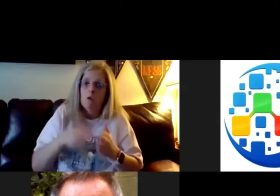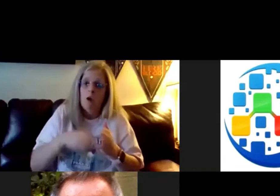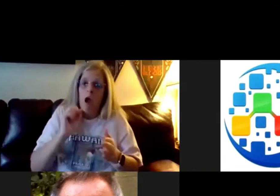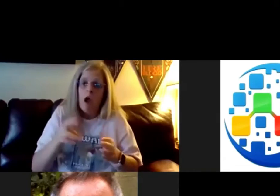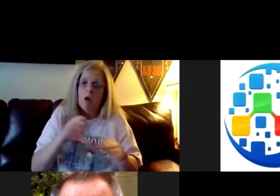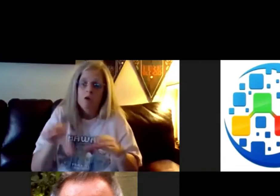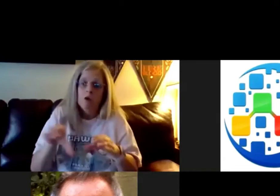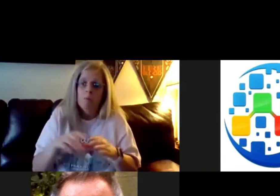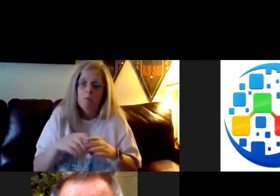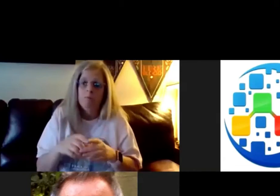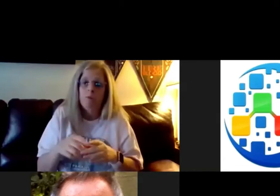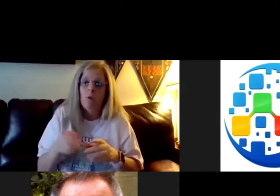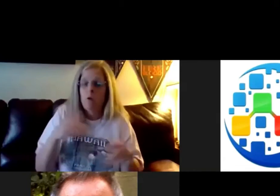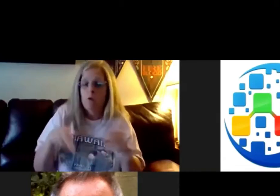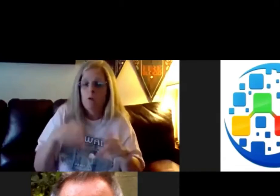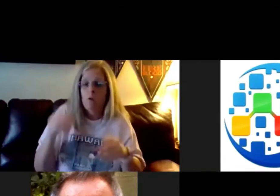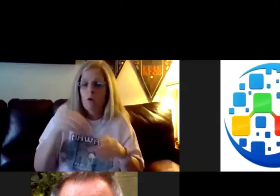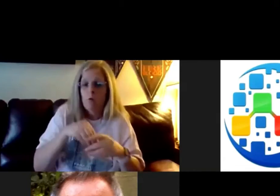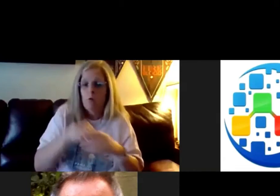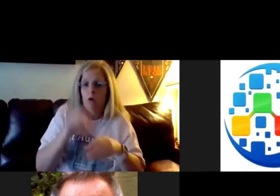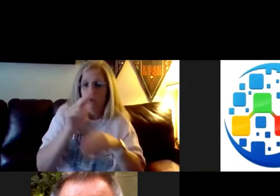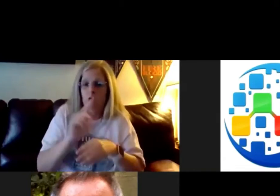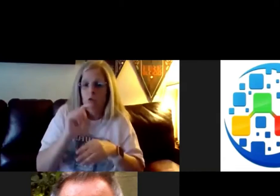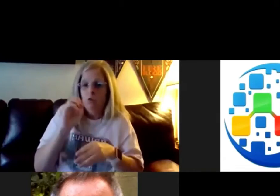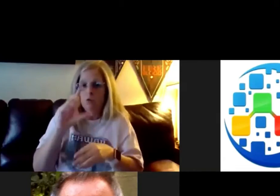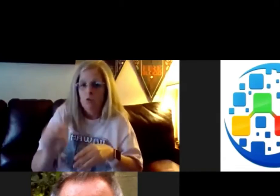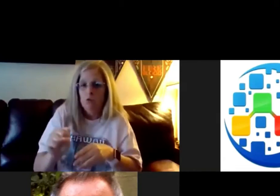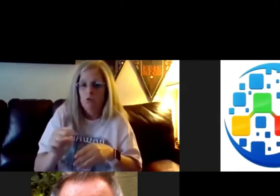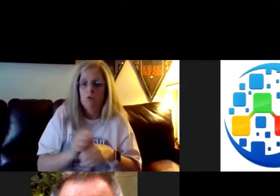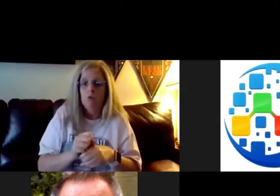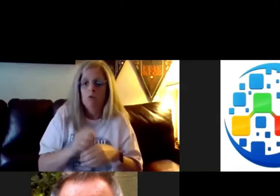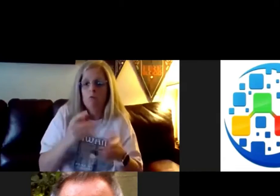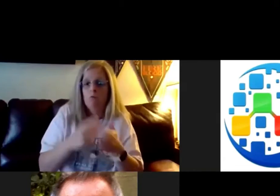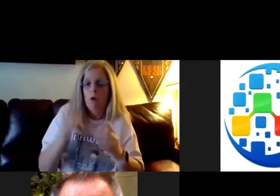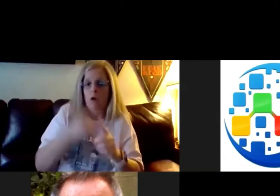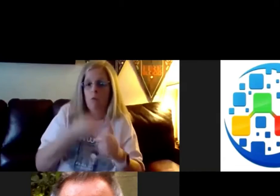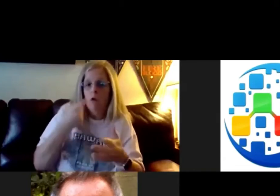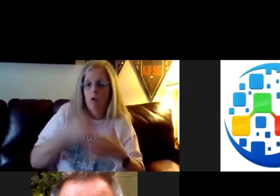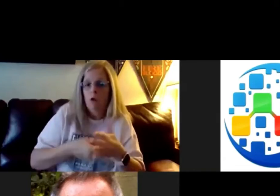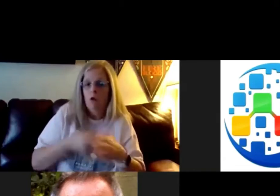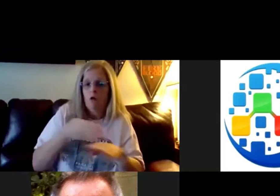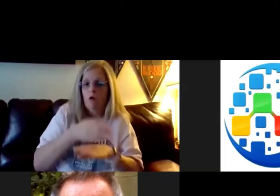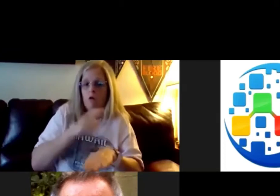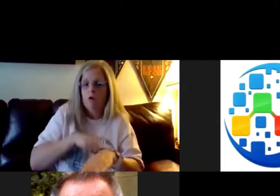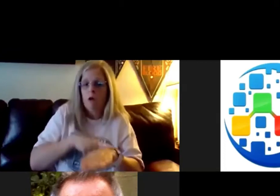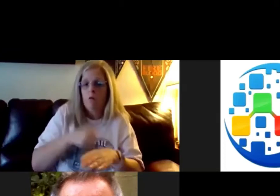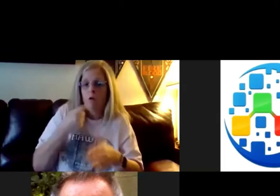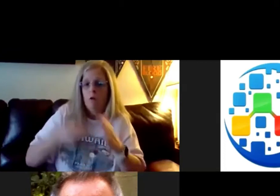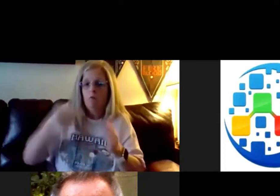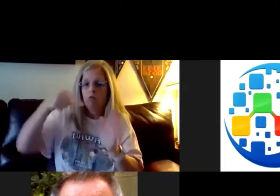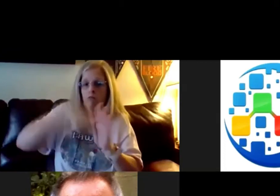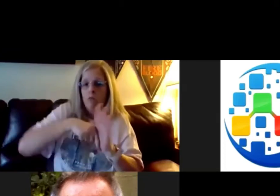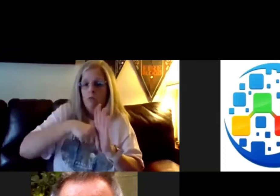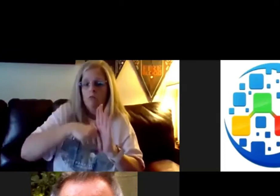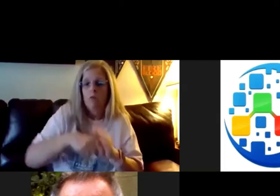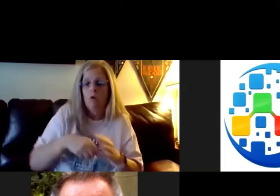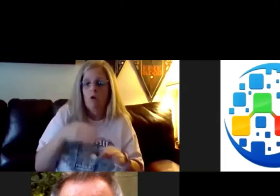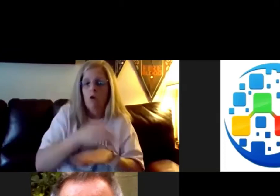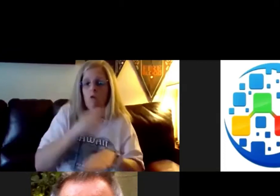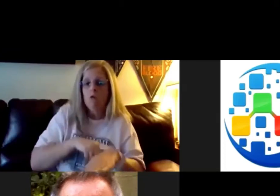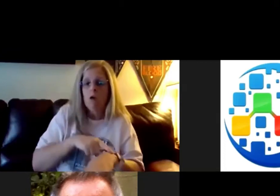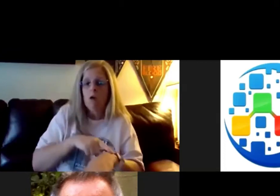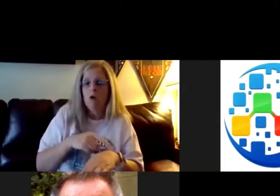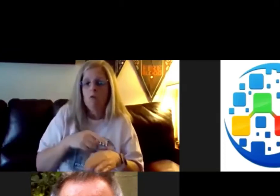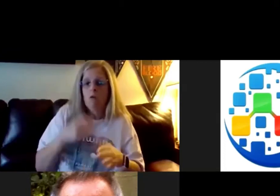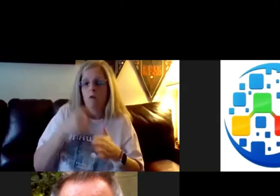As these individuals come in and use the tools and pay the monthly fee, over time, that fee will go down. Over time, that fee